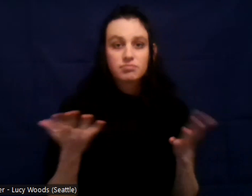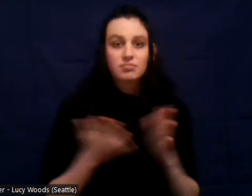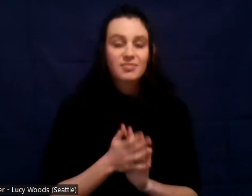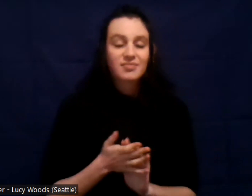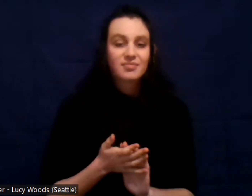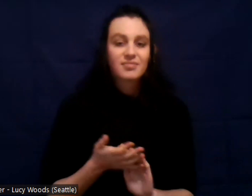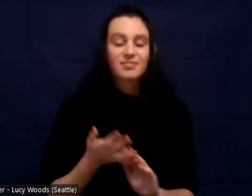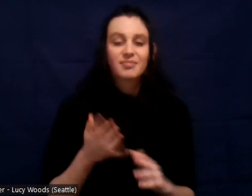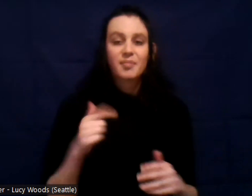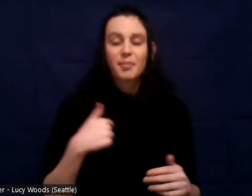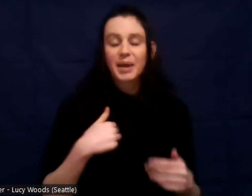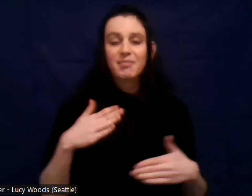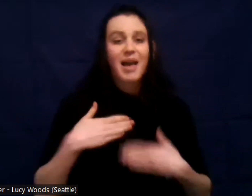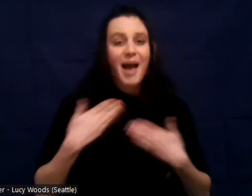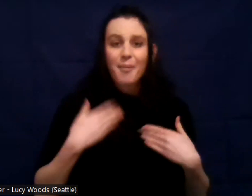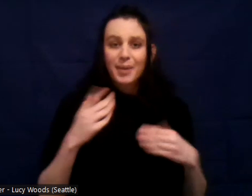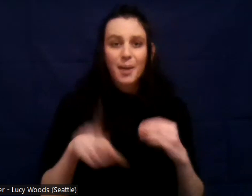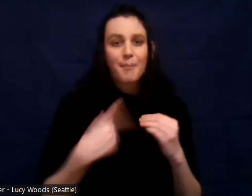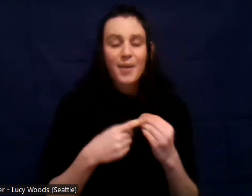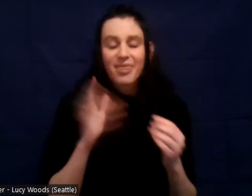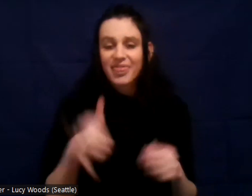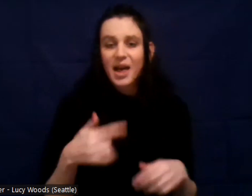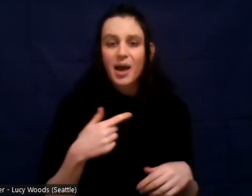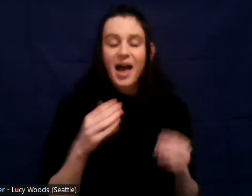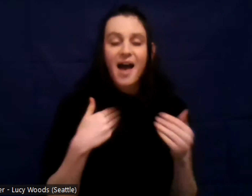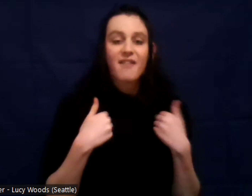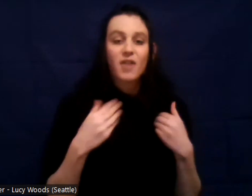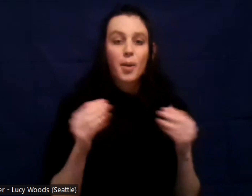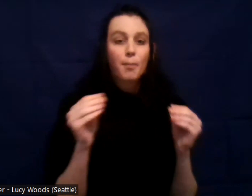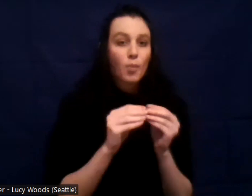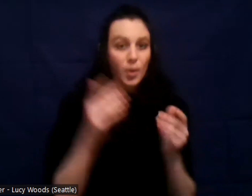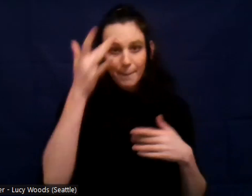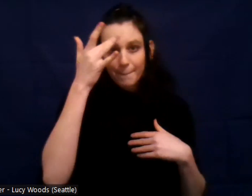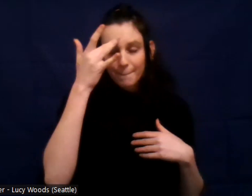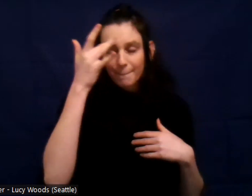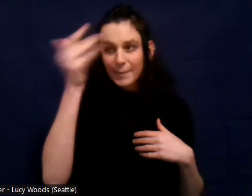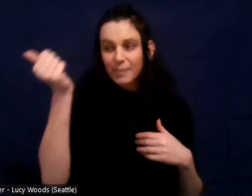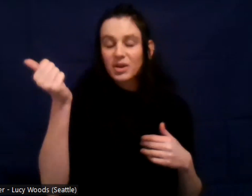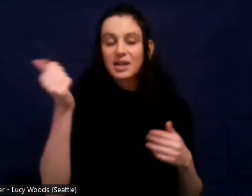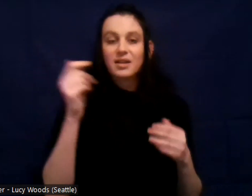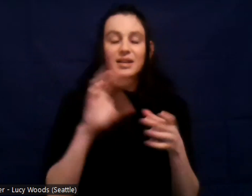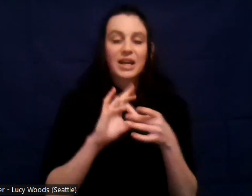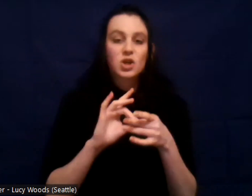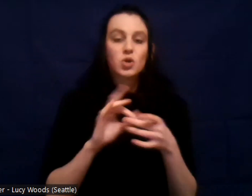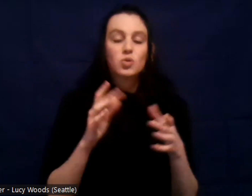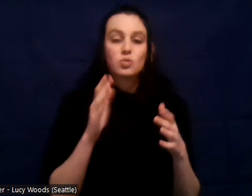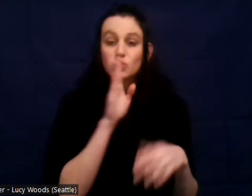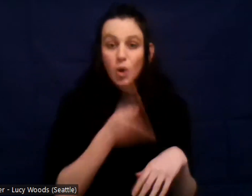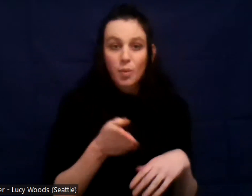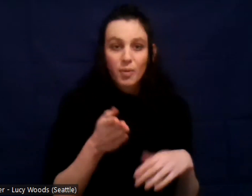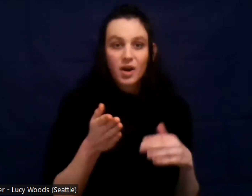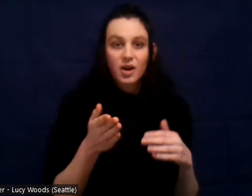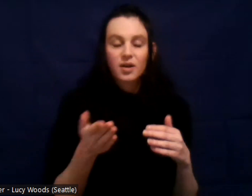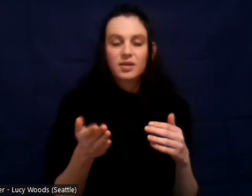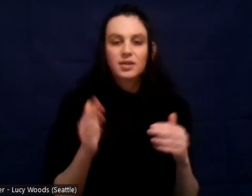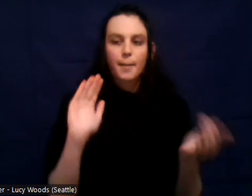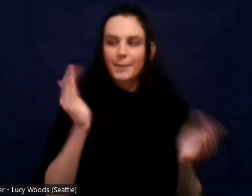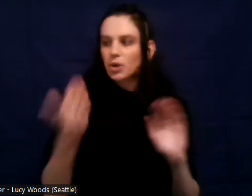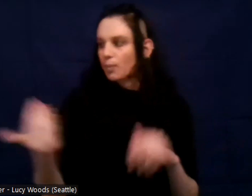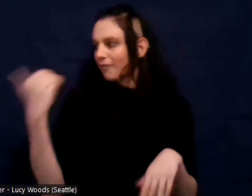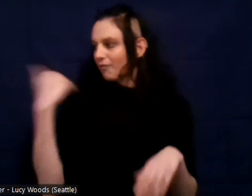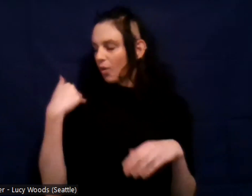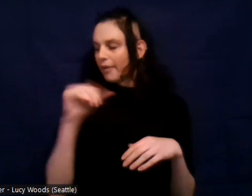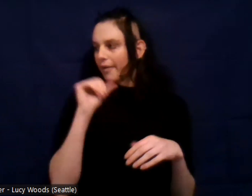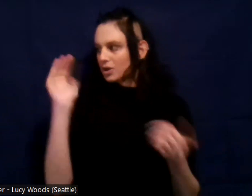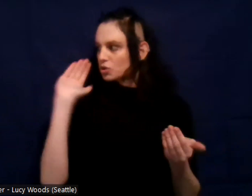have more memories in sobriety than I did, before. And that's really cool because each day that we stay